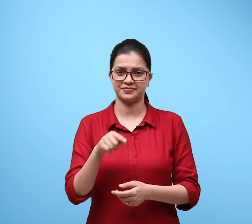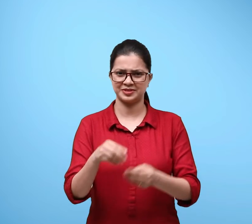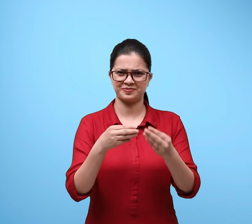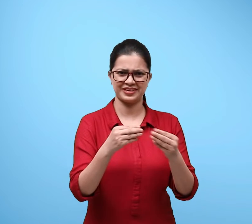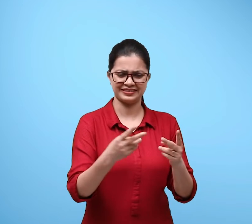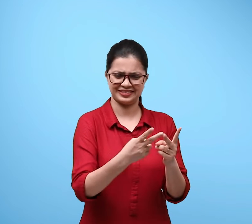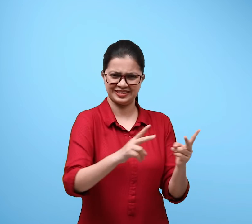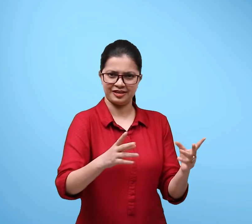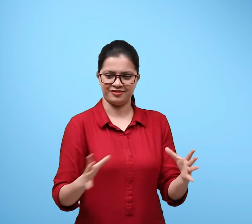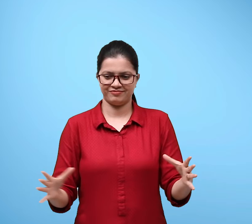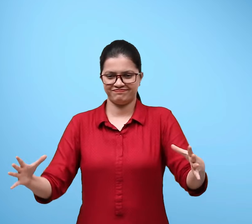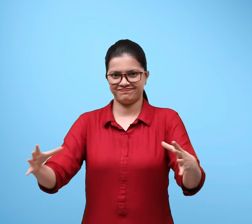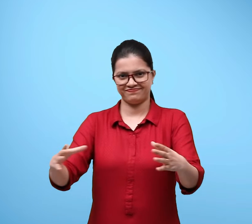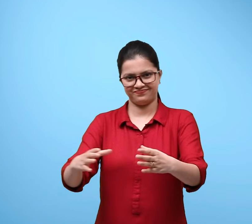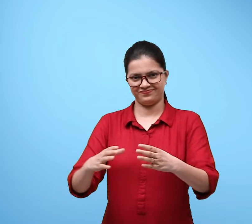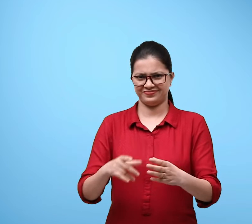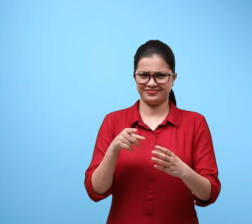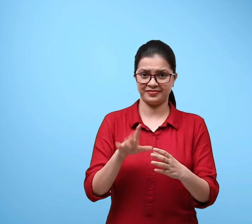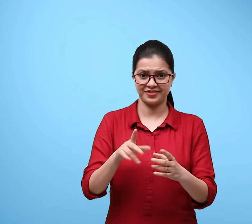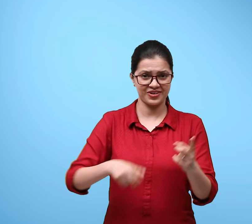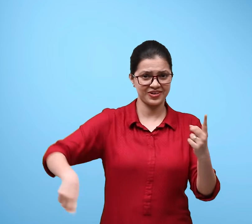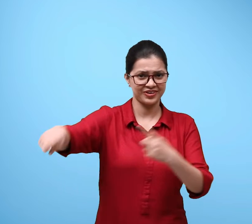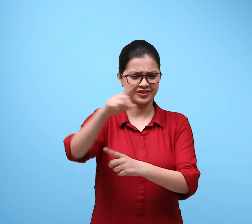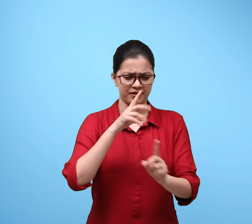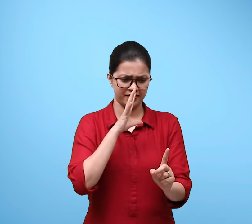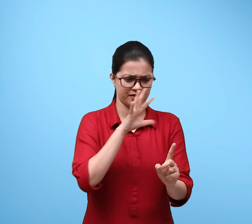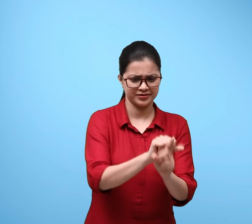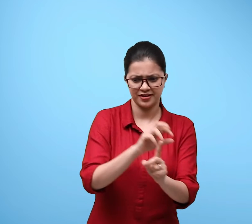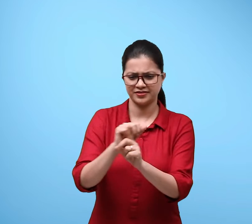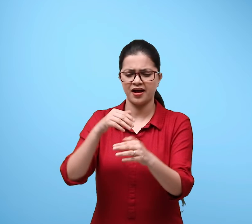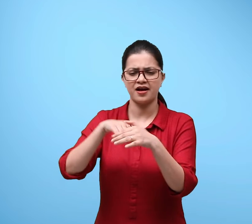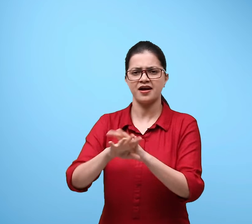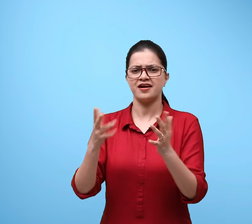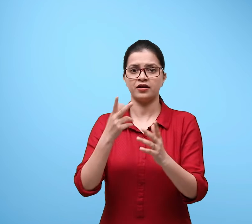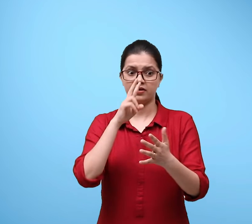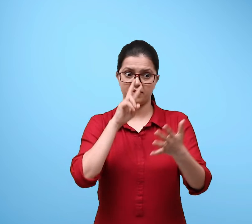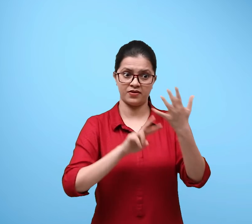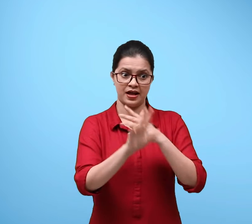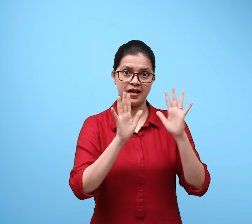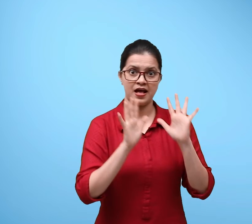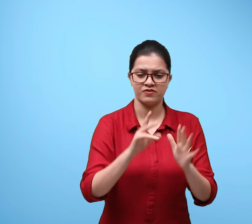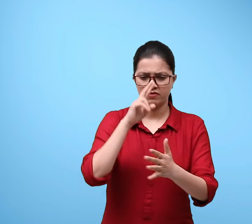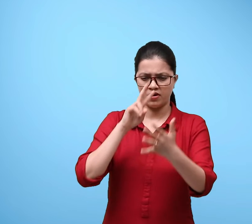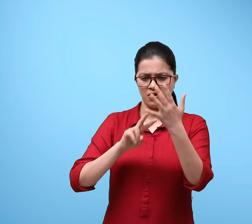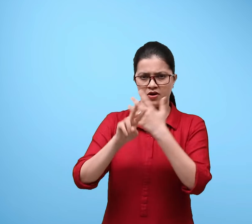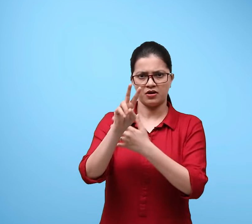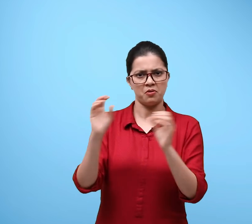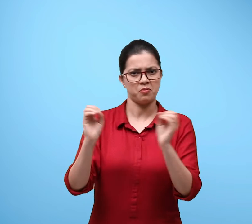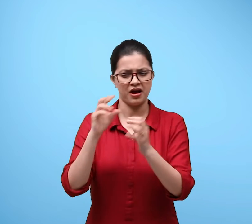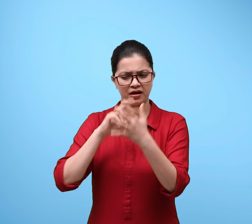Do we find that we can group all materials and objects without any confusion as either opaque or